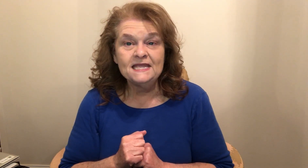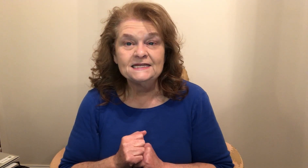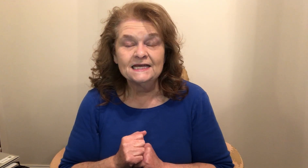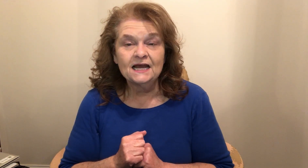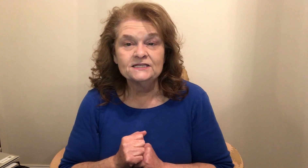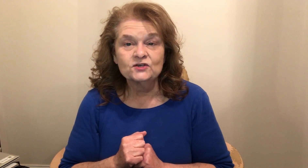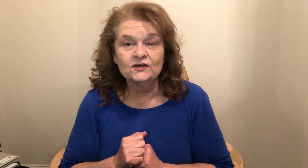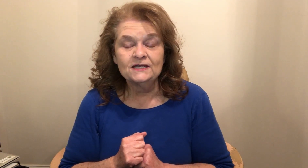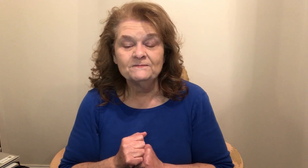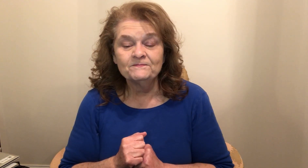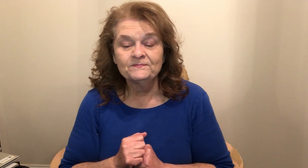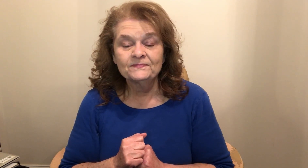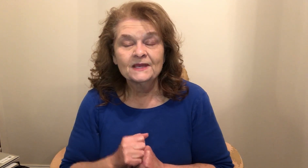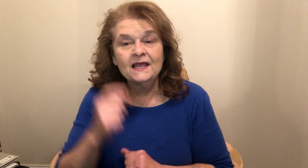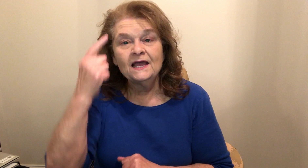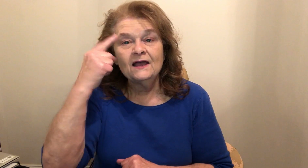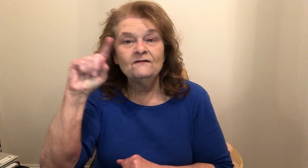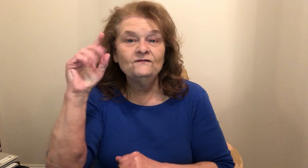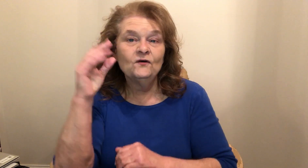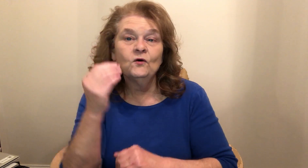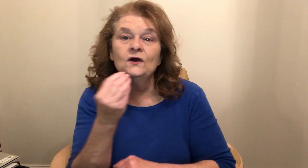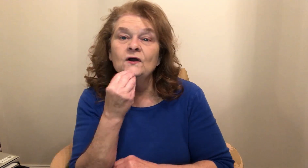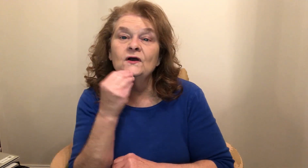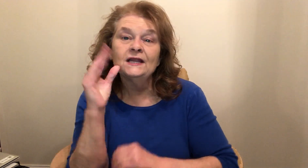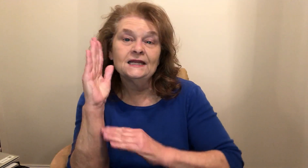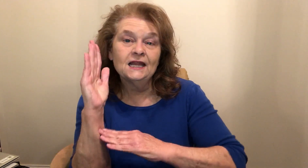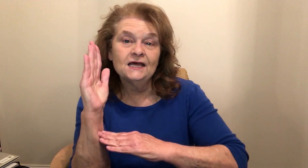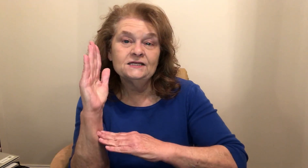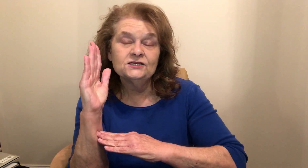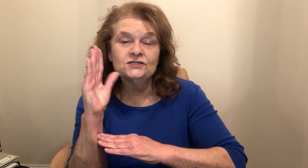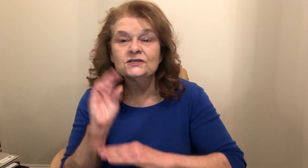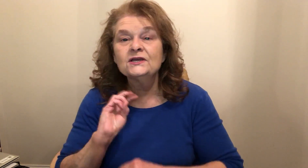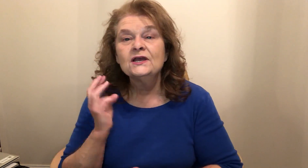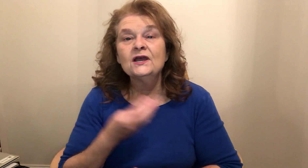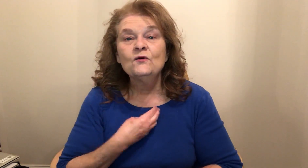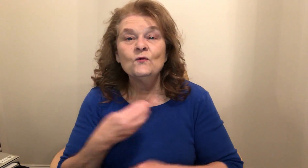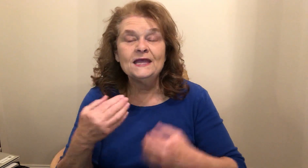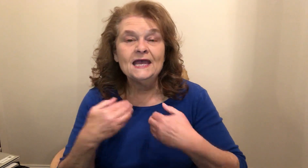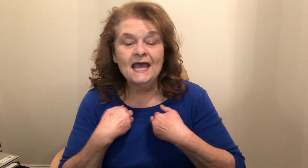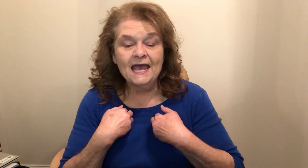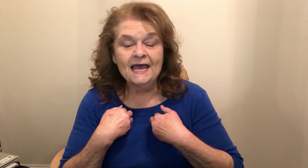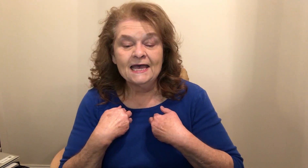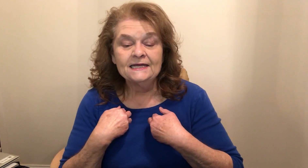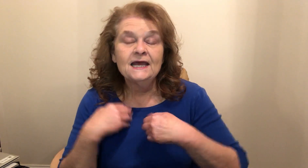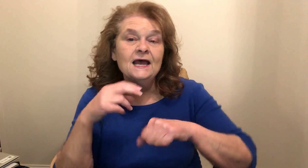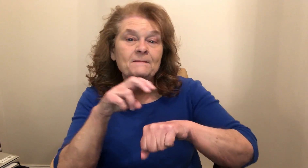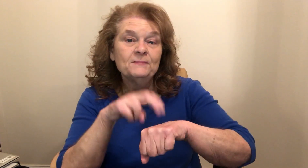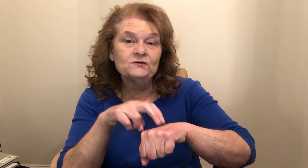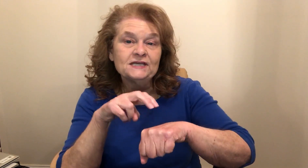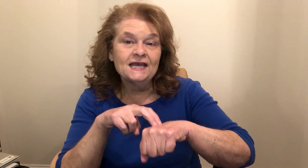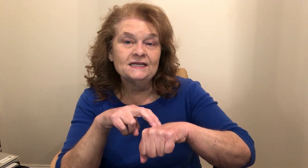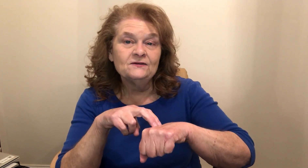and ice cream. For lunch, we had